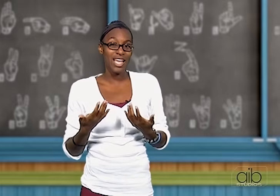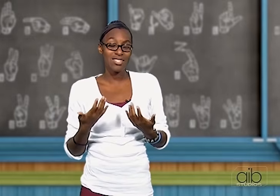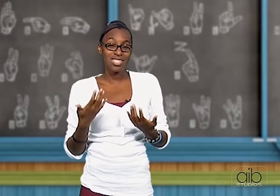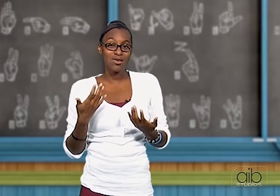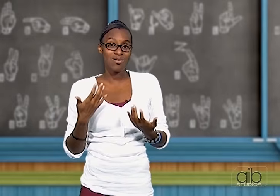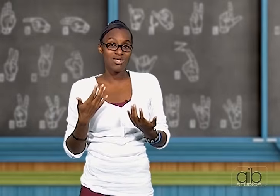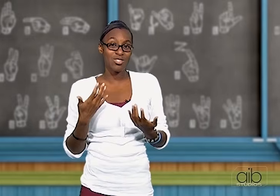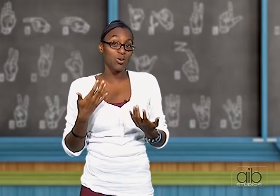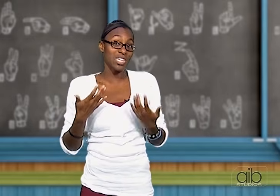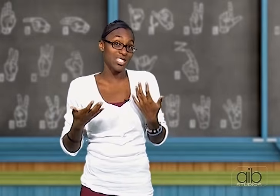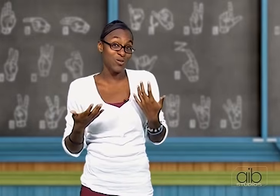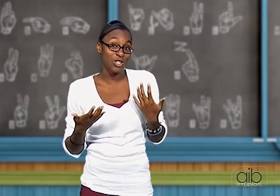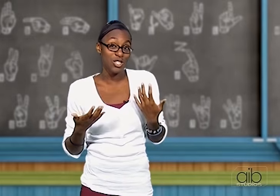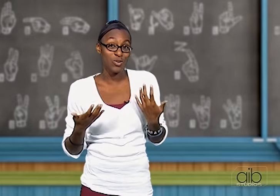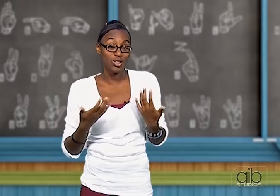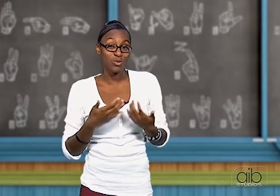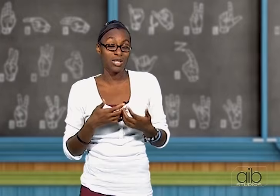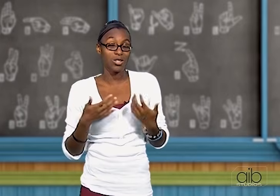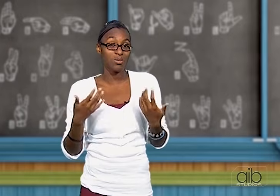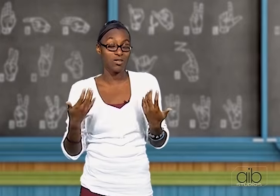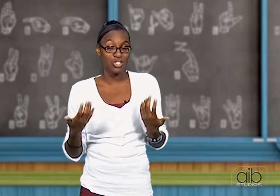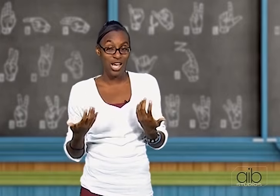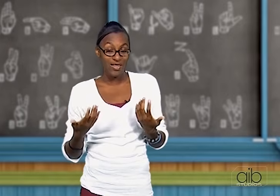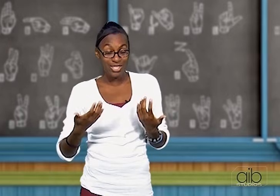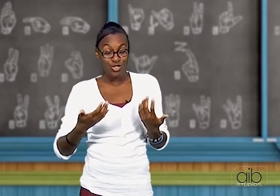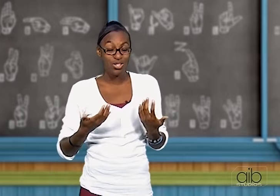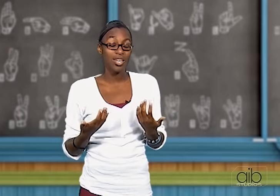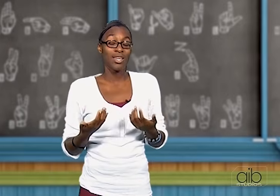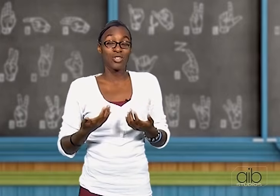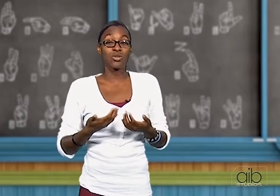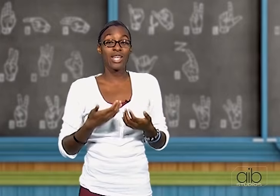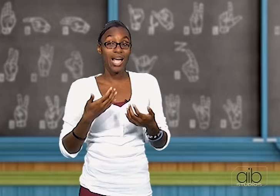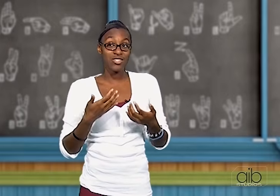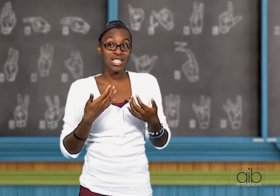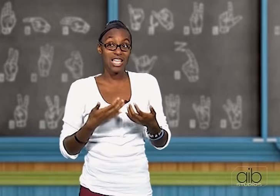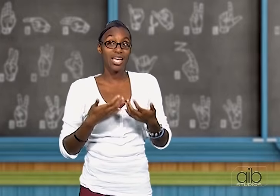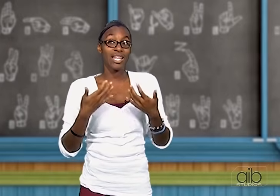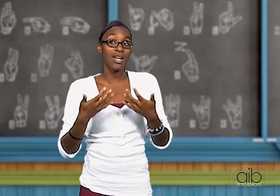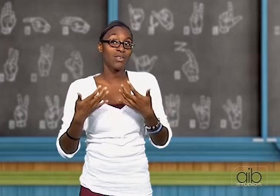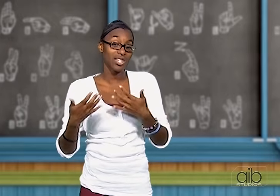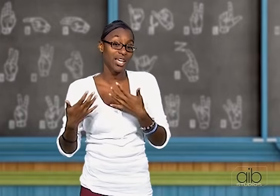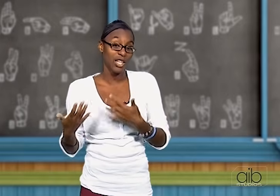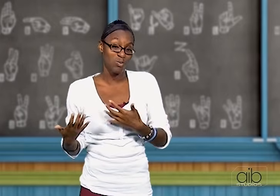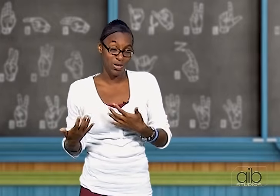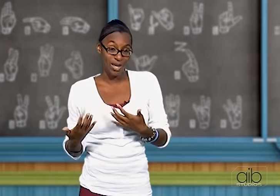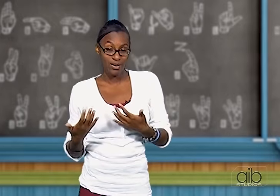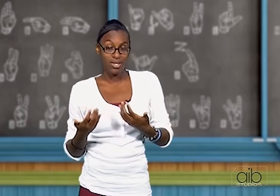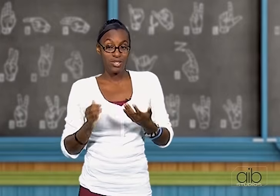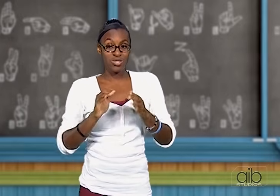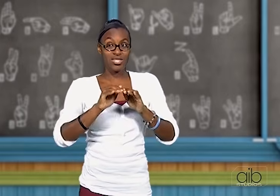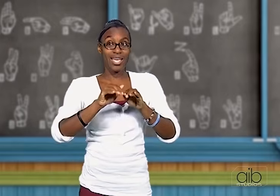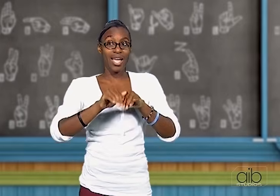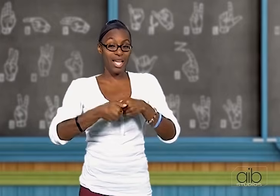that seems too easy for you or you want a little bit of a challenge, you can actually sign, how can I help you out? So you can say,